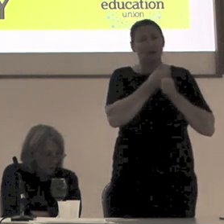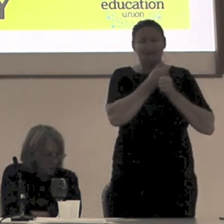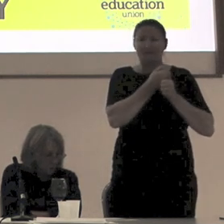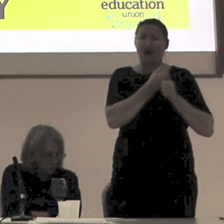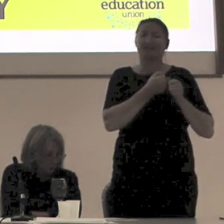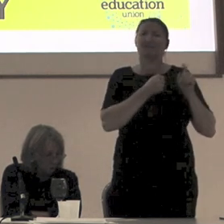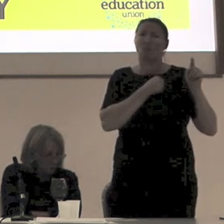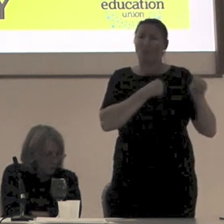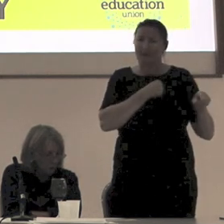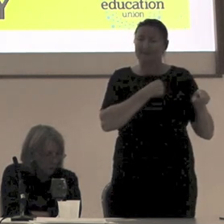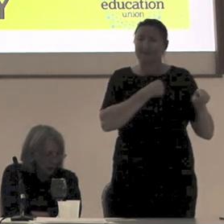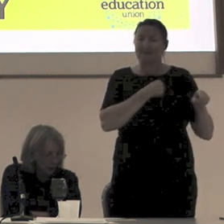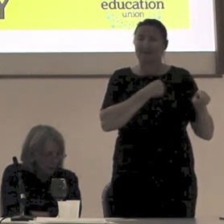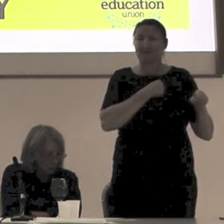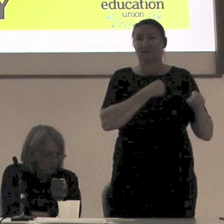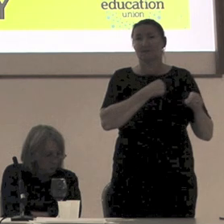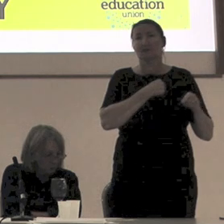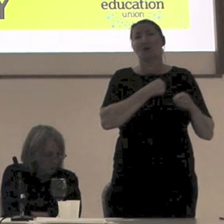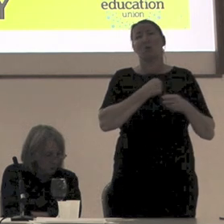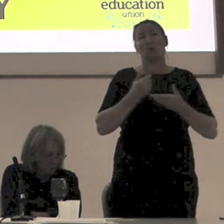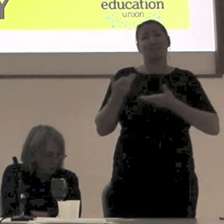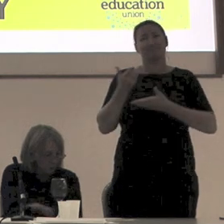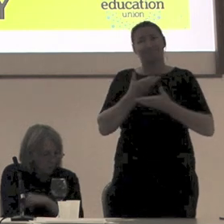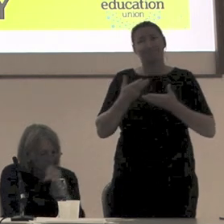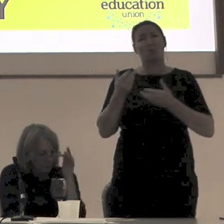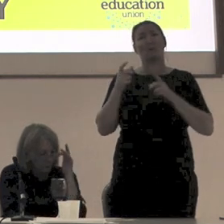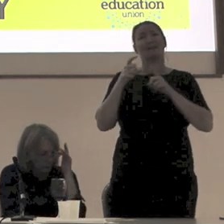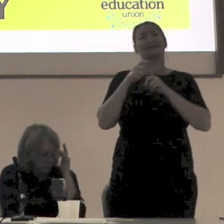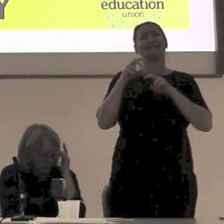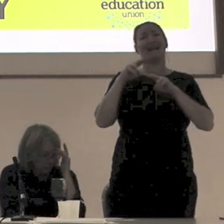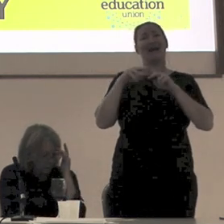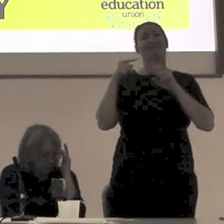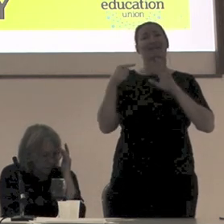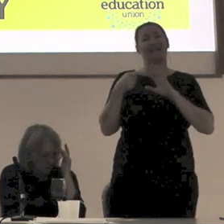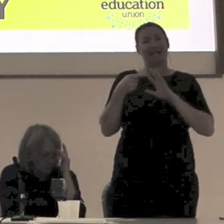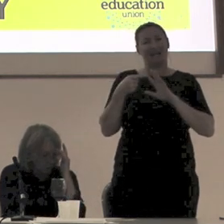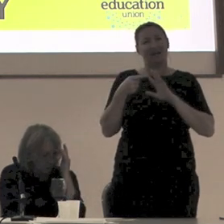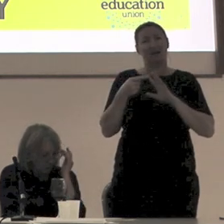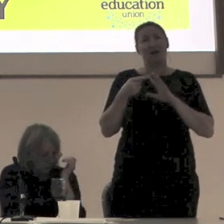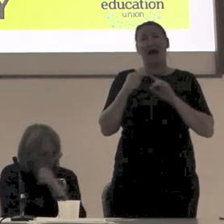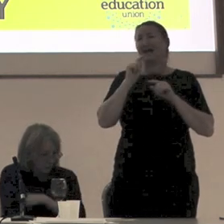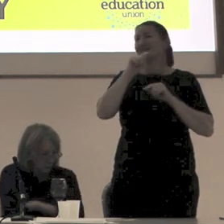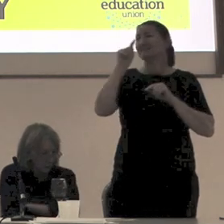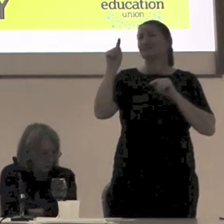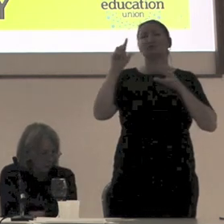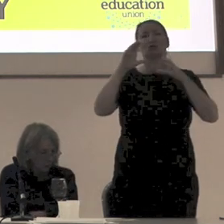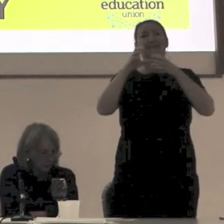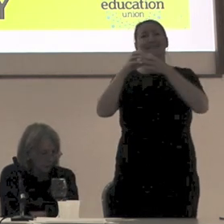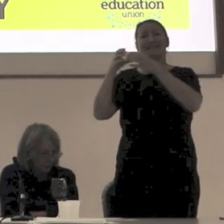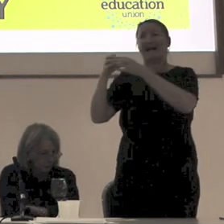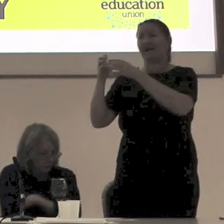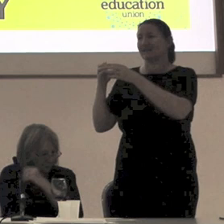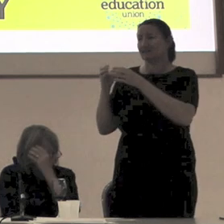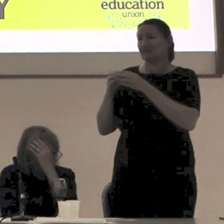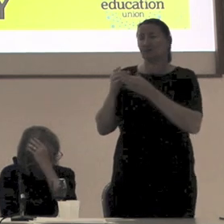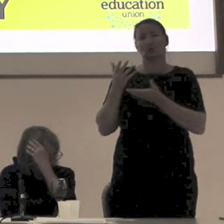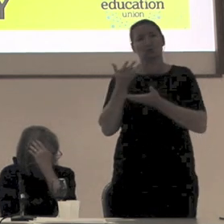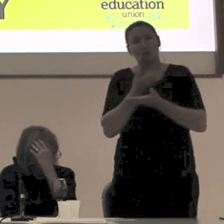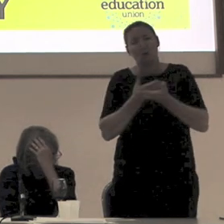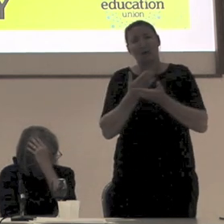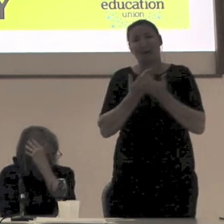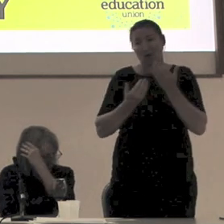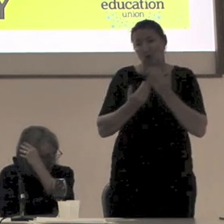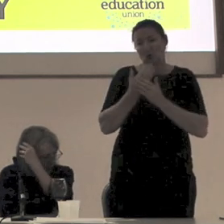We're regularly engaging with the DfE and the SEND sector around the myriad of issues and new proposals coming out of the SEND